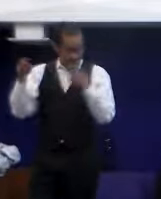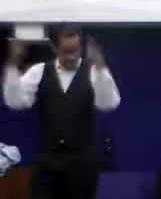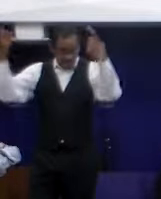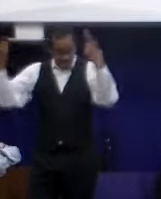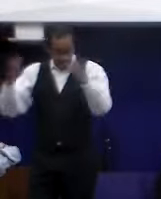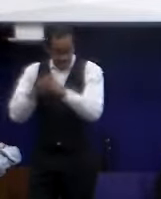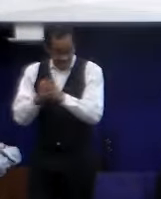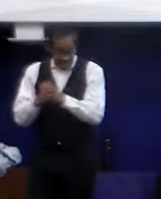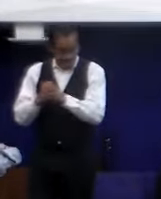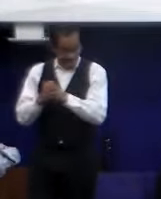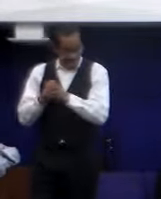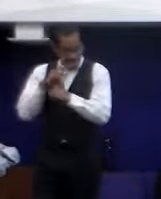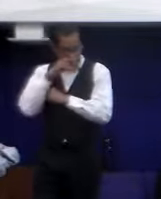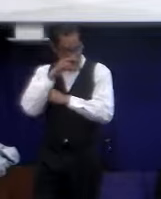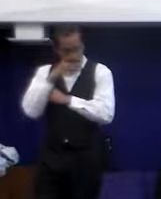Hallelujah.